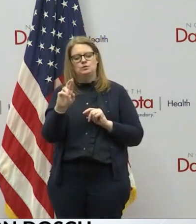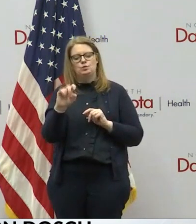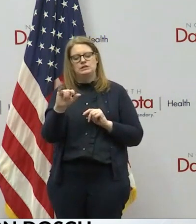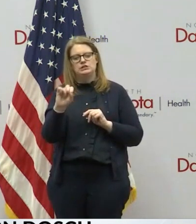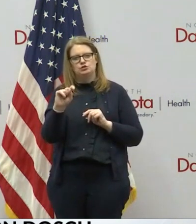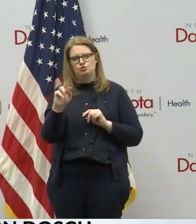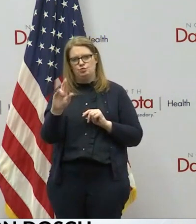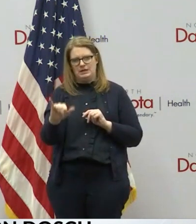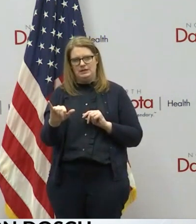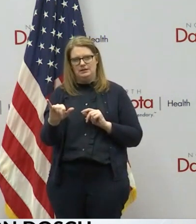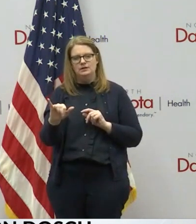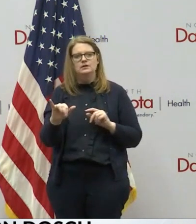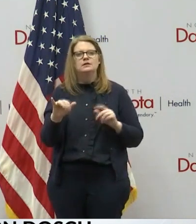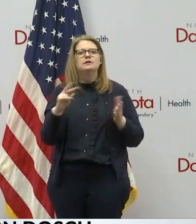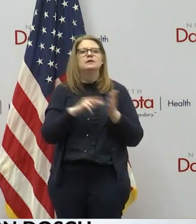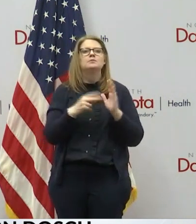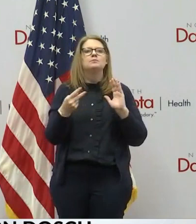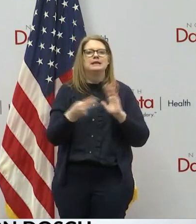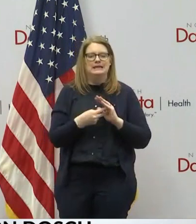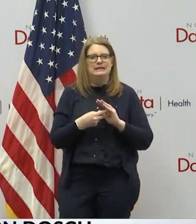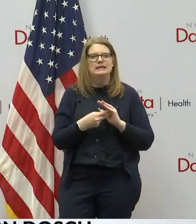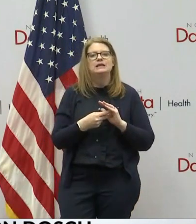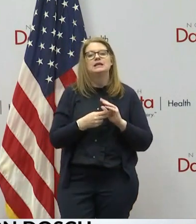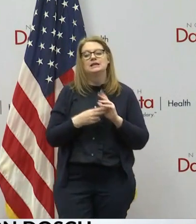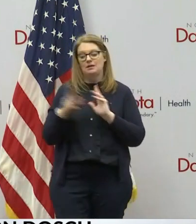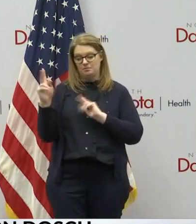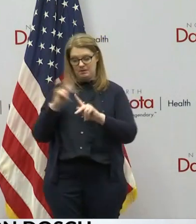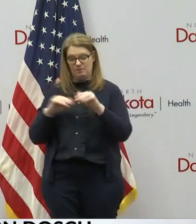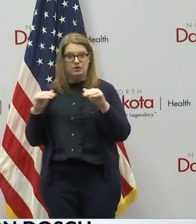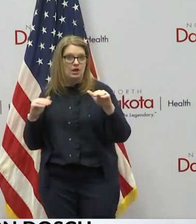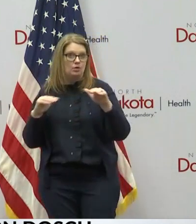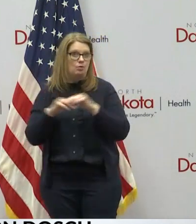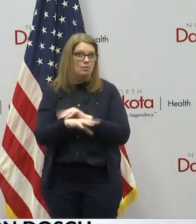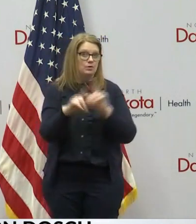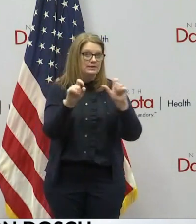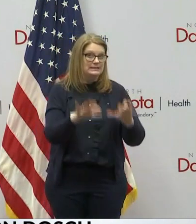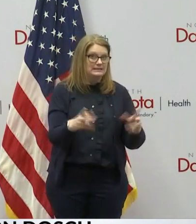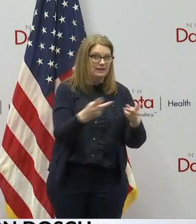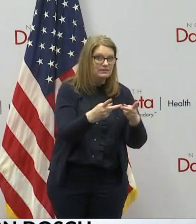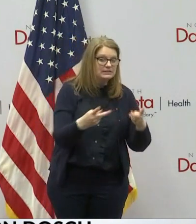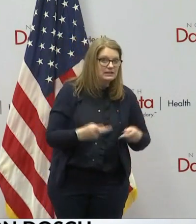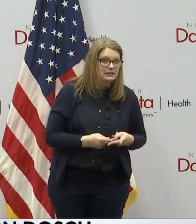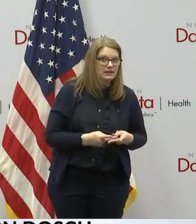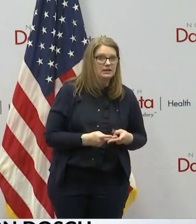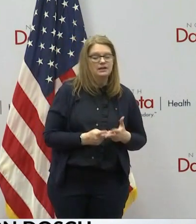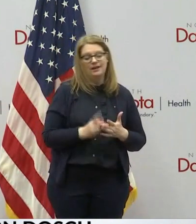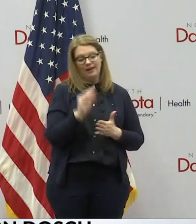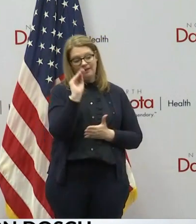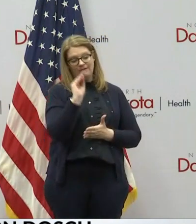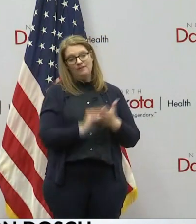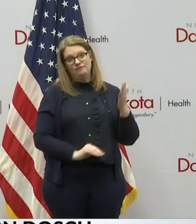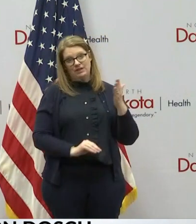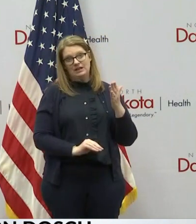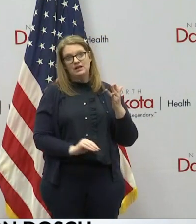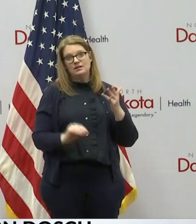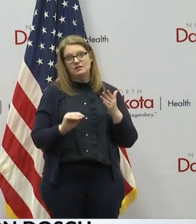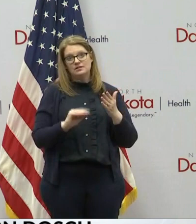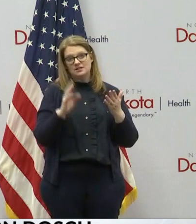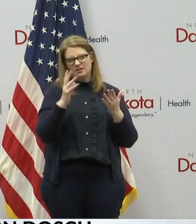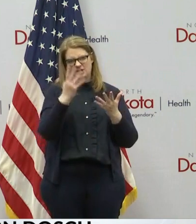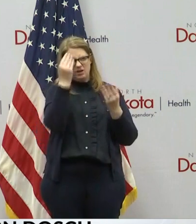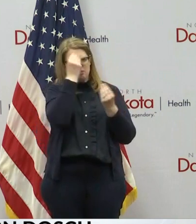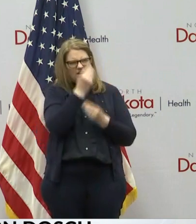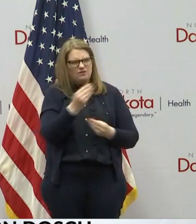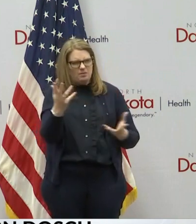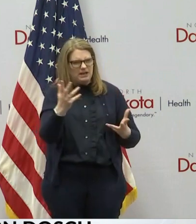the citizens to come to a testing facility. In some cases, if they want, fill out their demographic